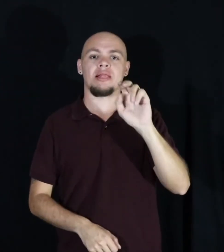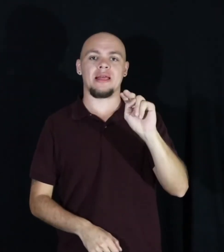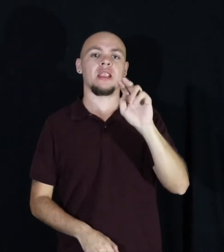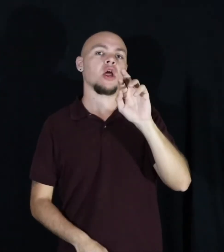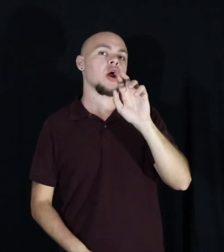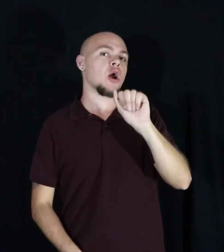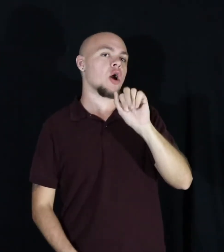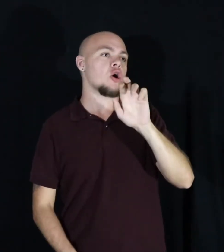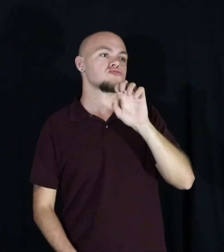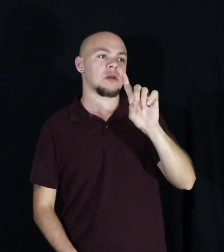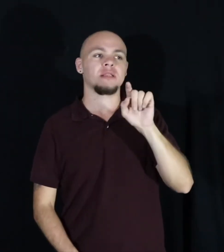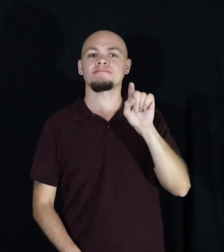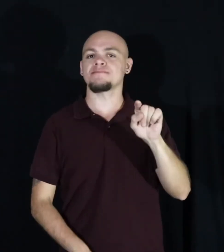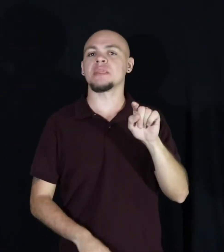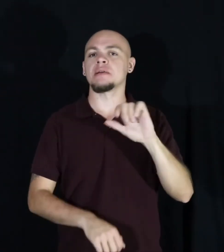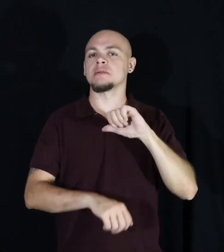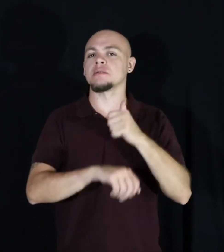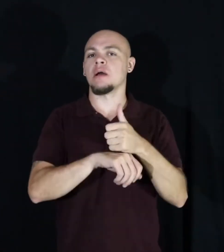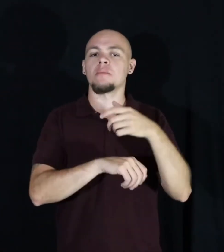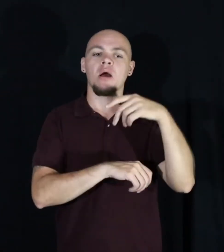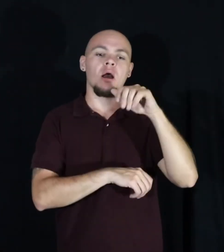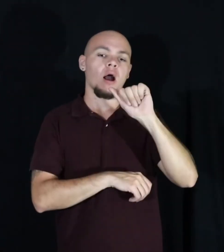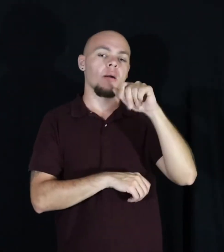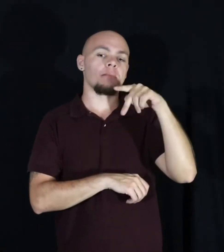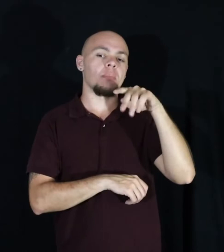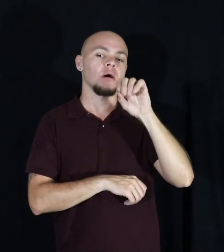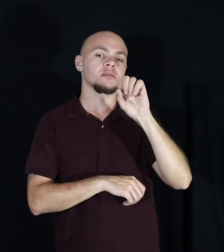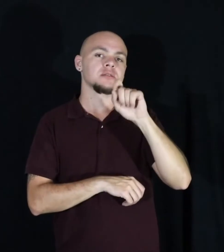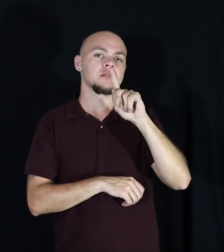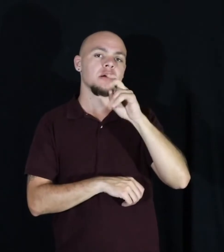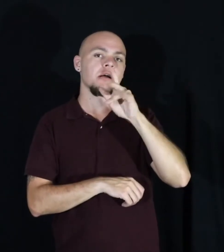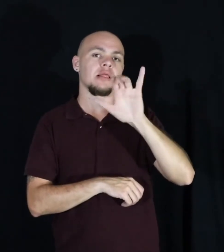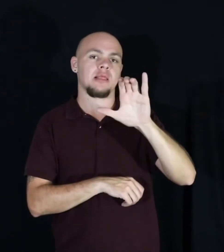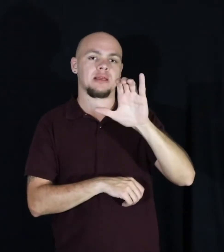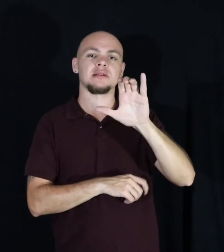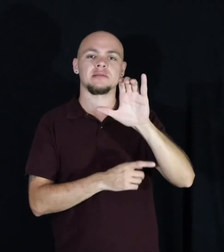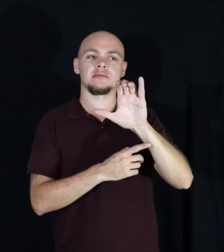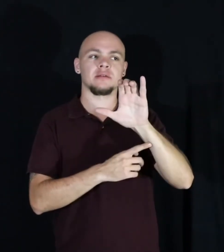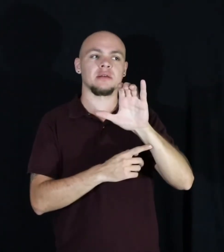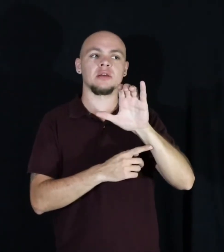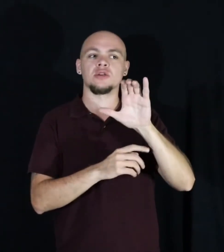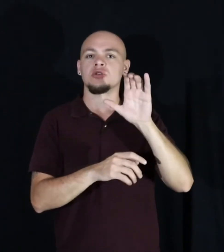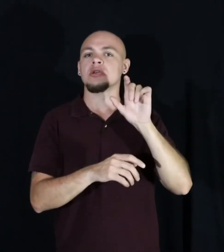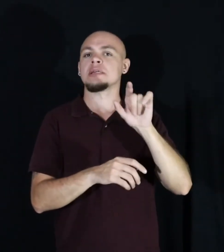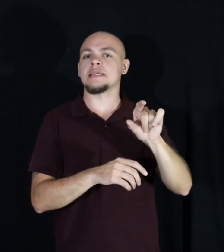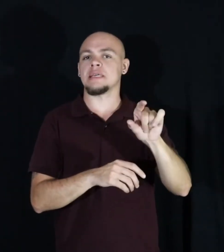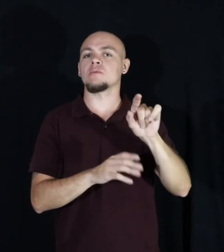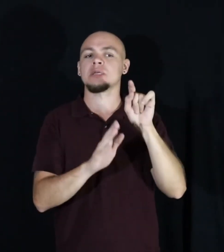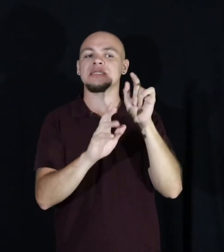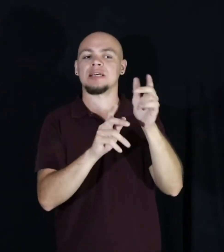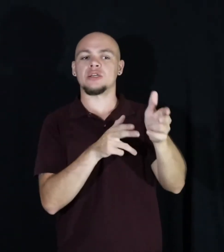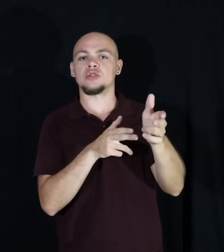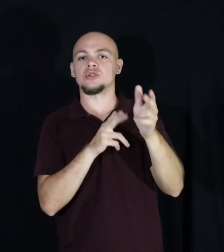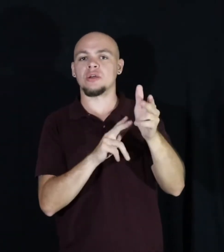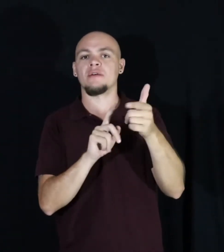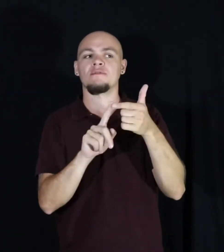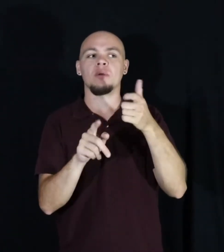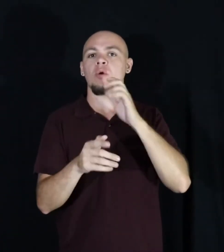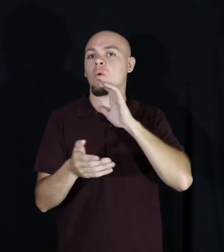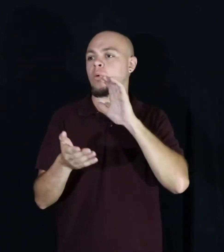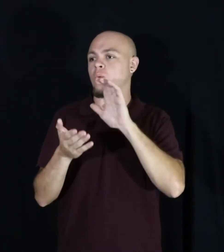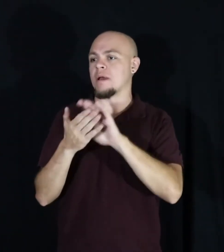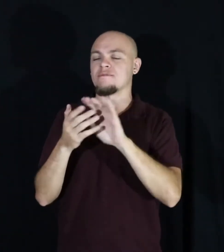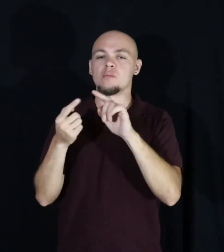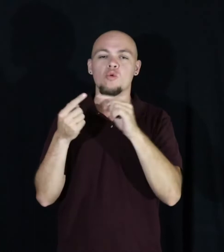of the Apostolic United Brethren. I never knew him, as he was assassinated 4 years before I was born by the wife of a rival